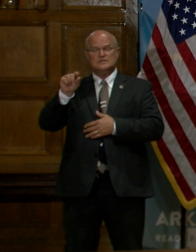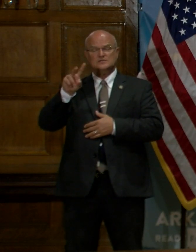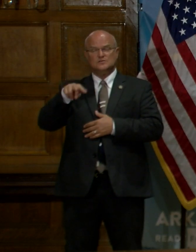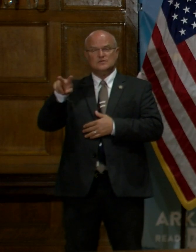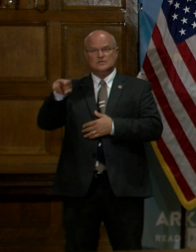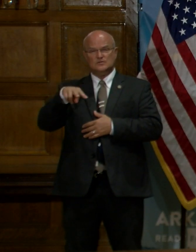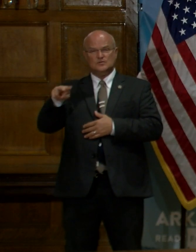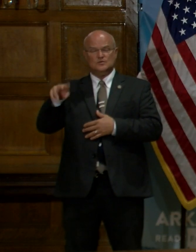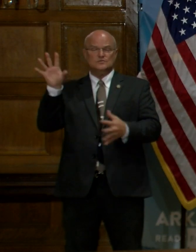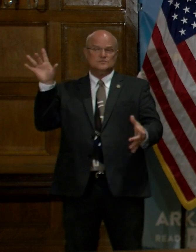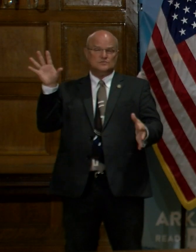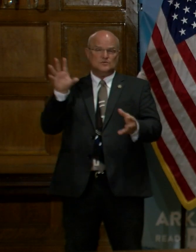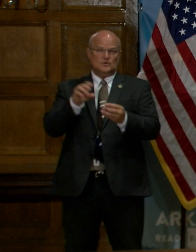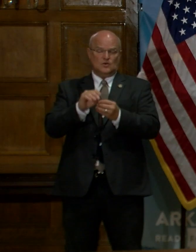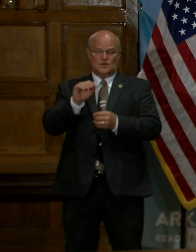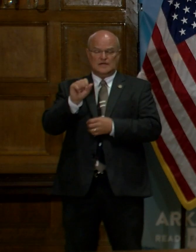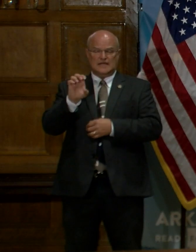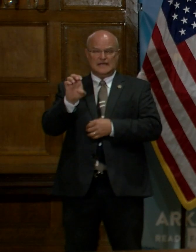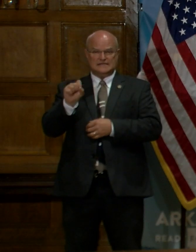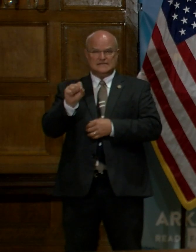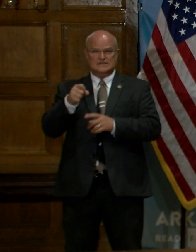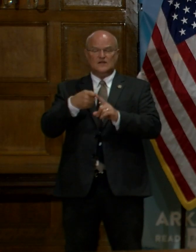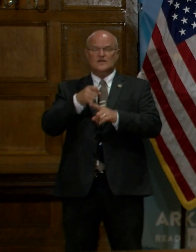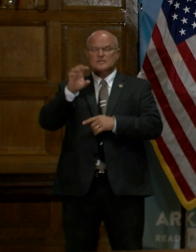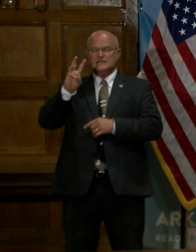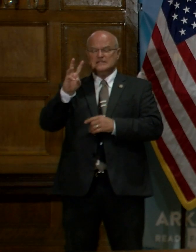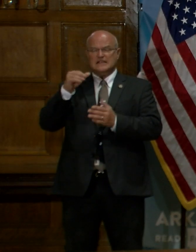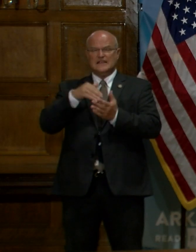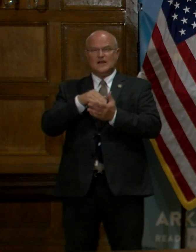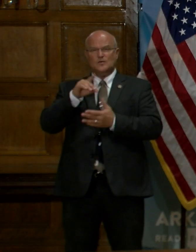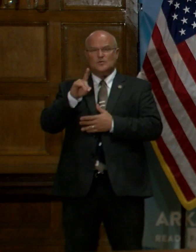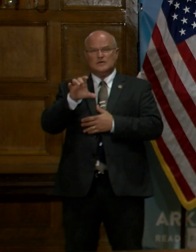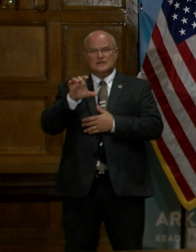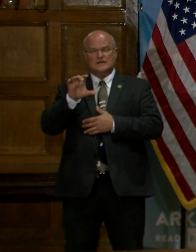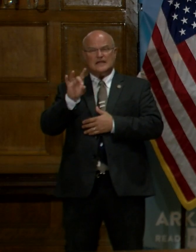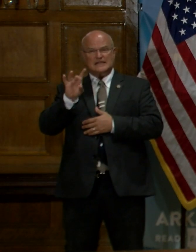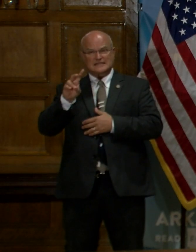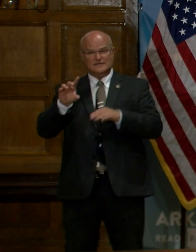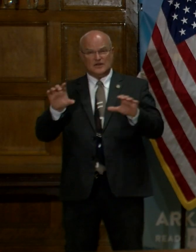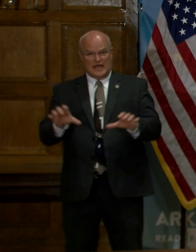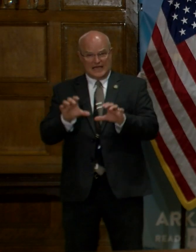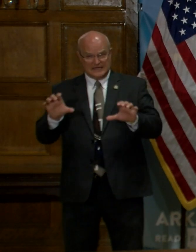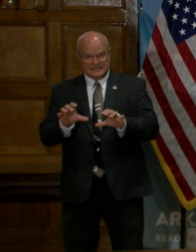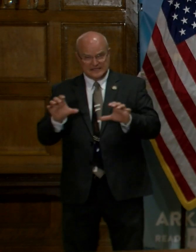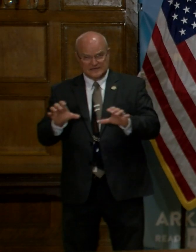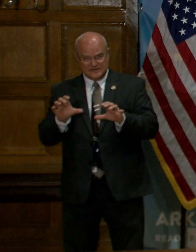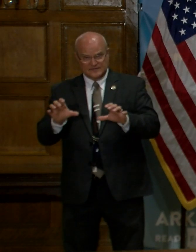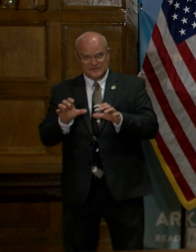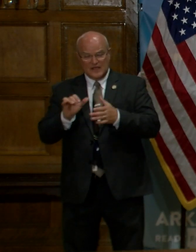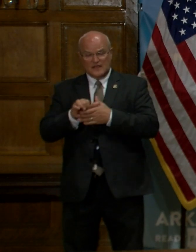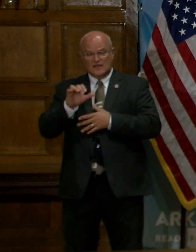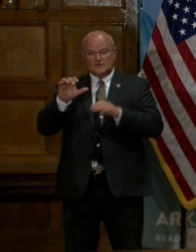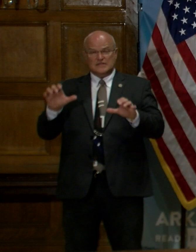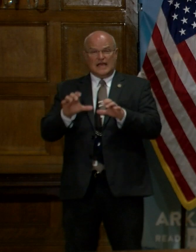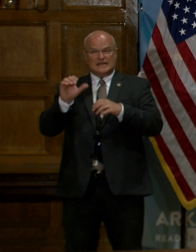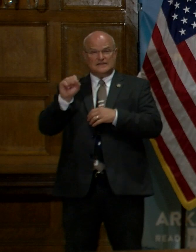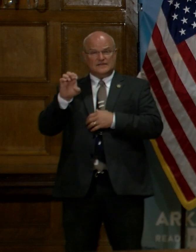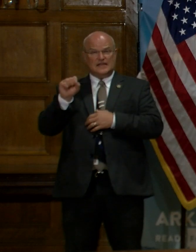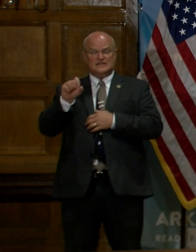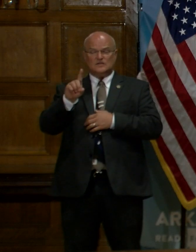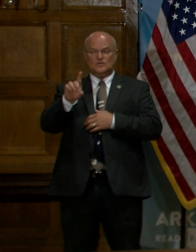22,622 total cases. Of those, 6,177 are active cases, and of those active